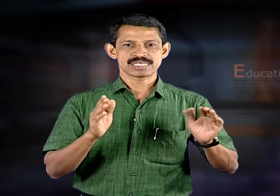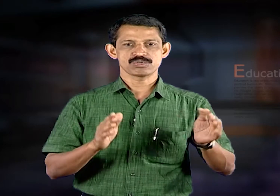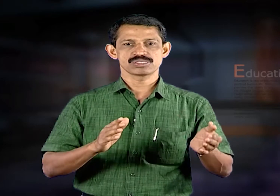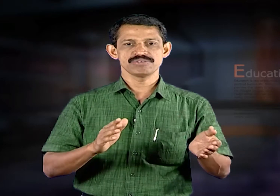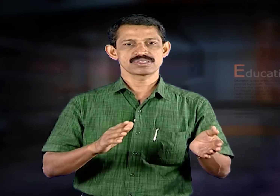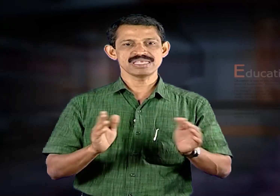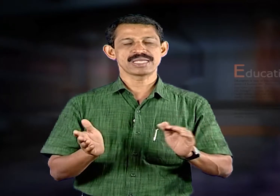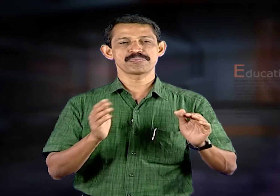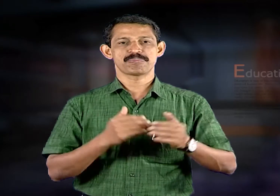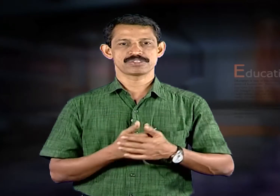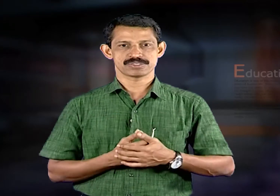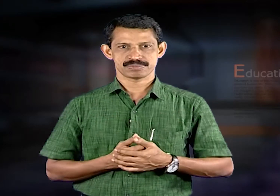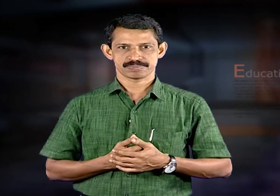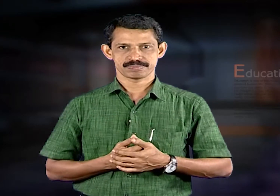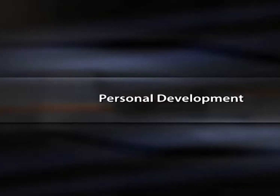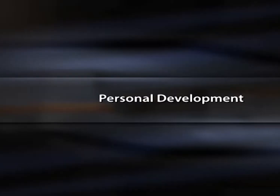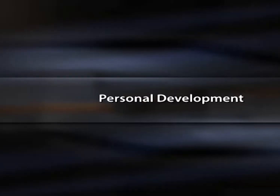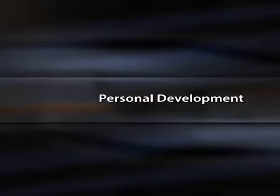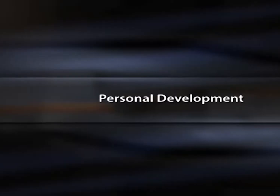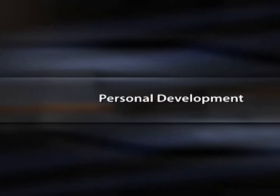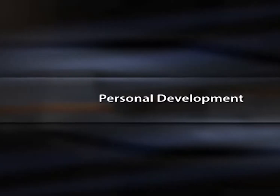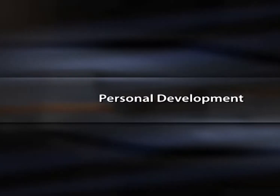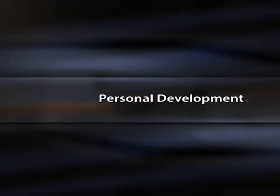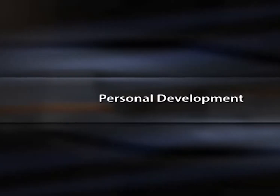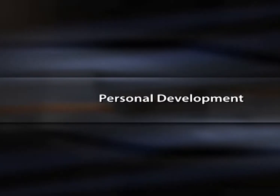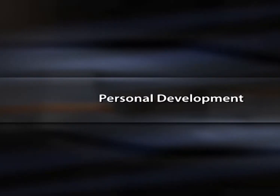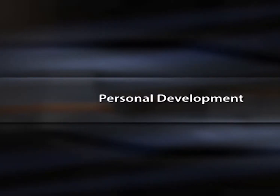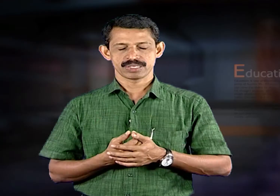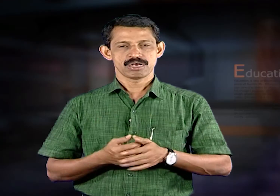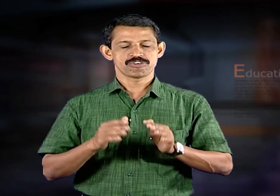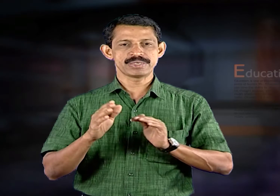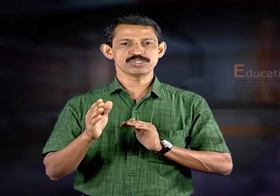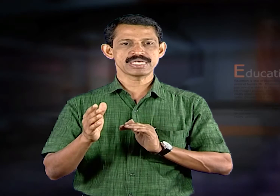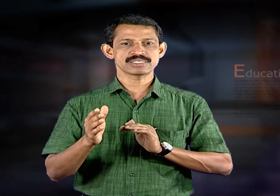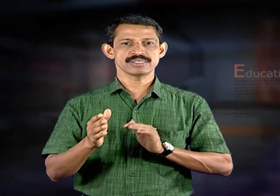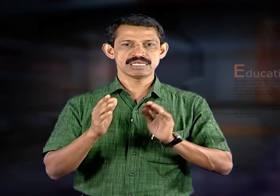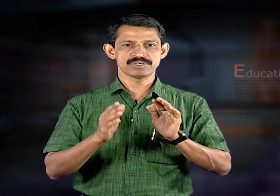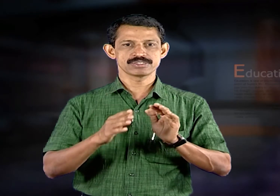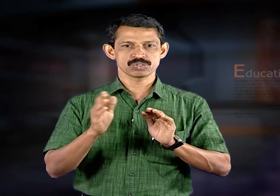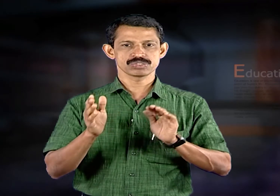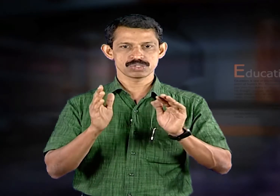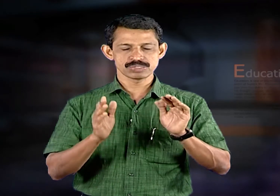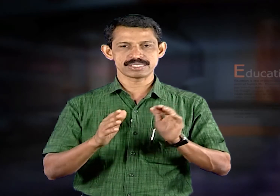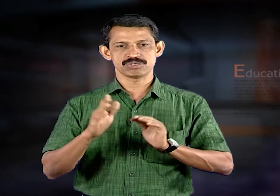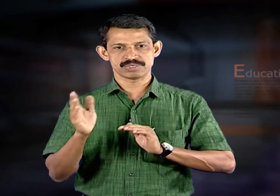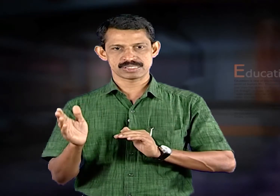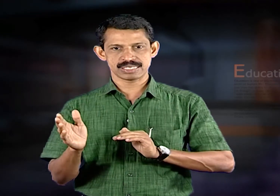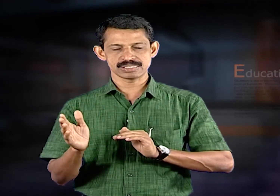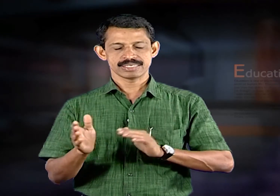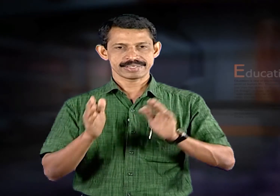to serve 3 main purposes. Personal development. Formal education delivered through schools and universities aims